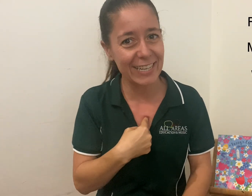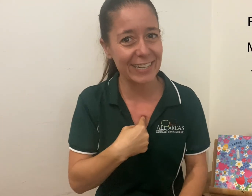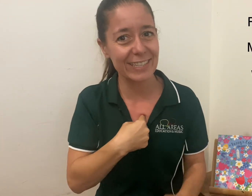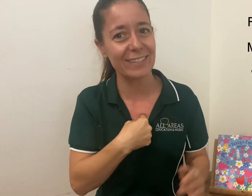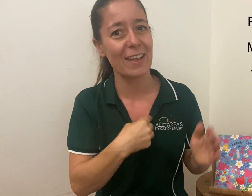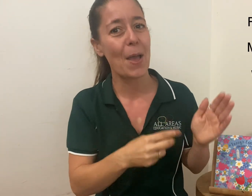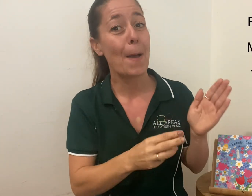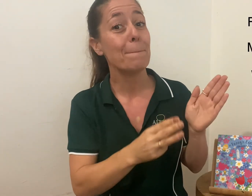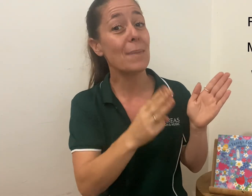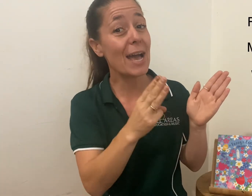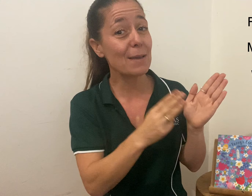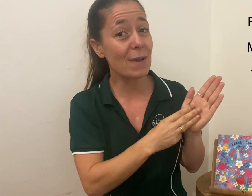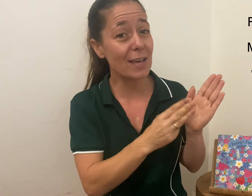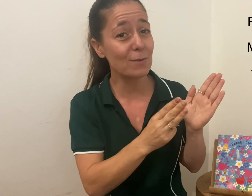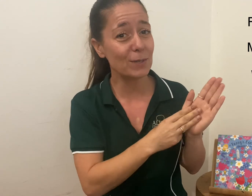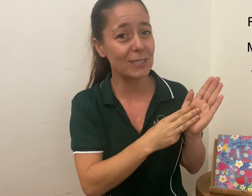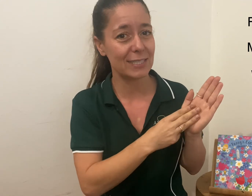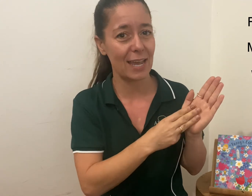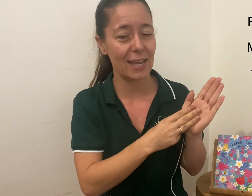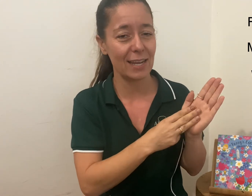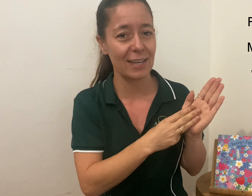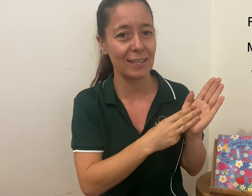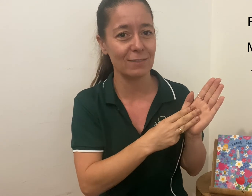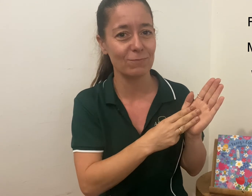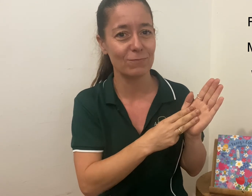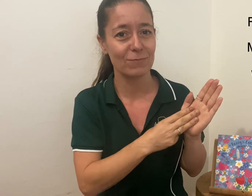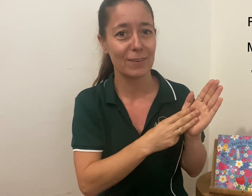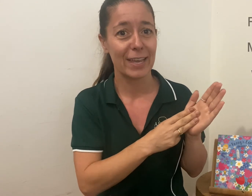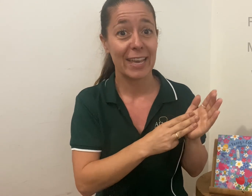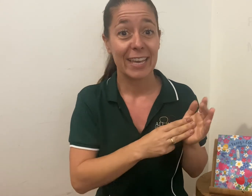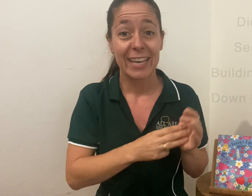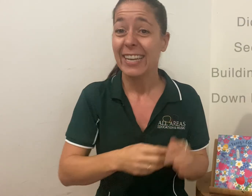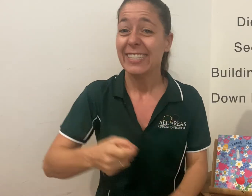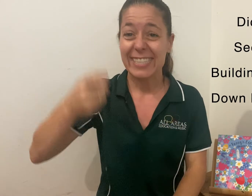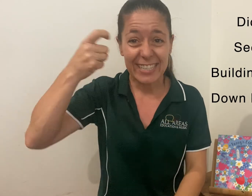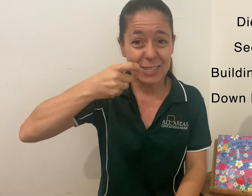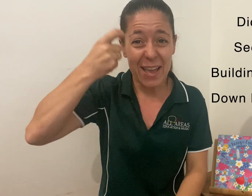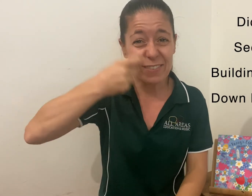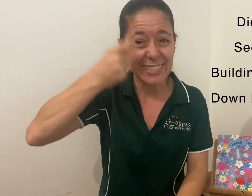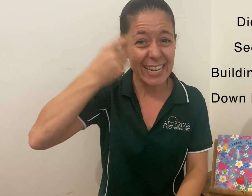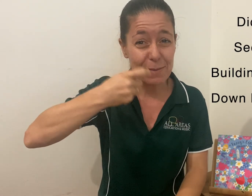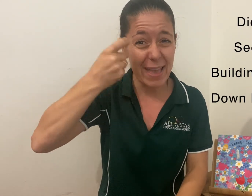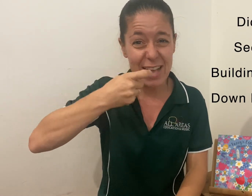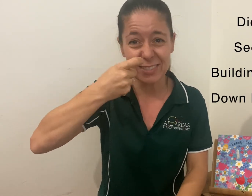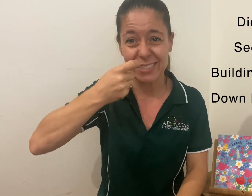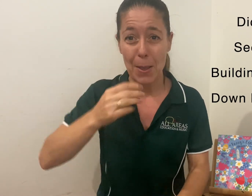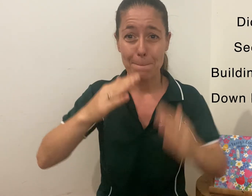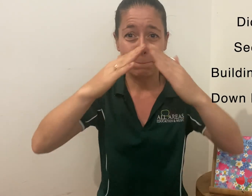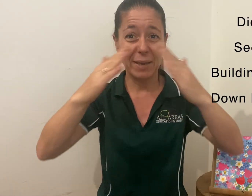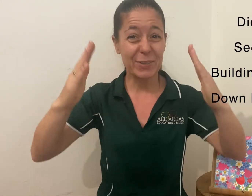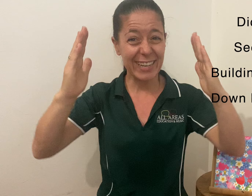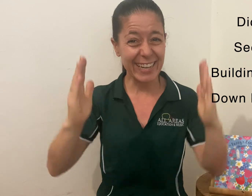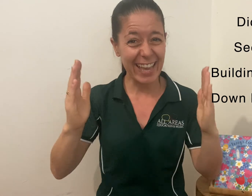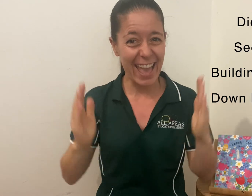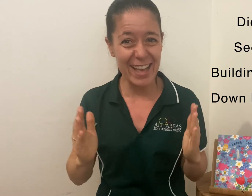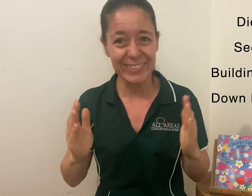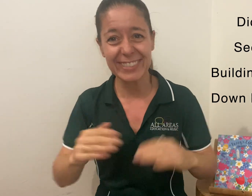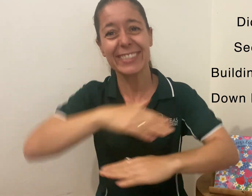did, my mother would say, did you ever see a mouse building a house